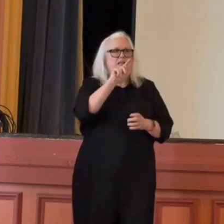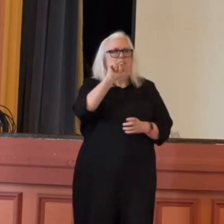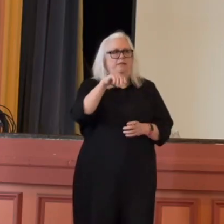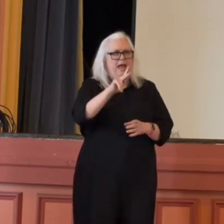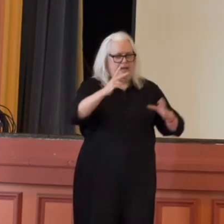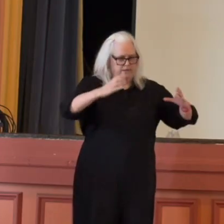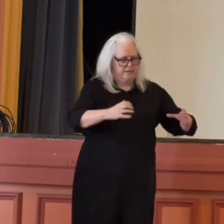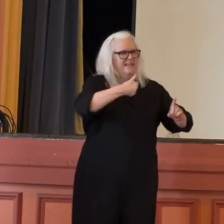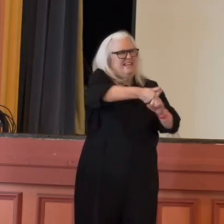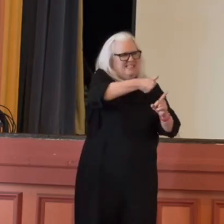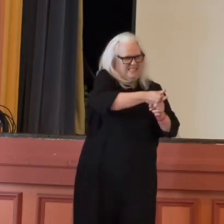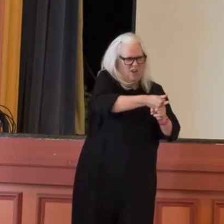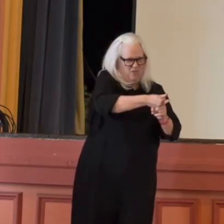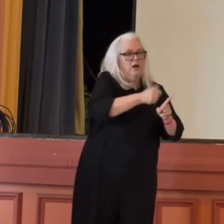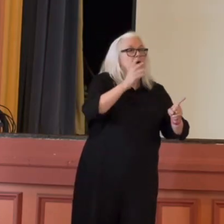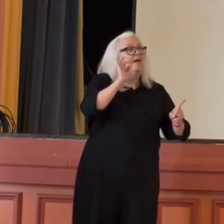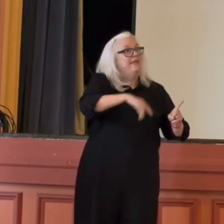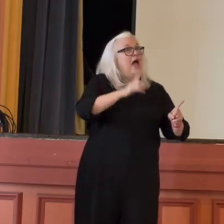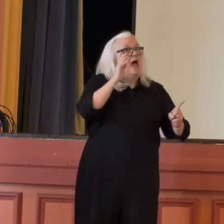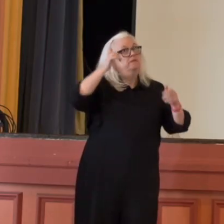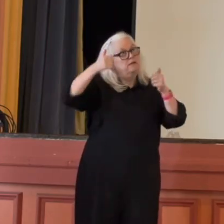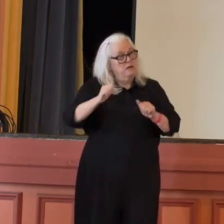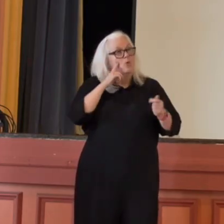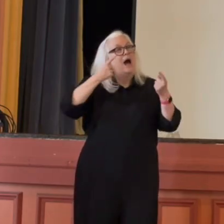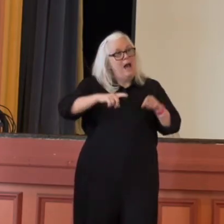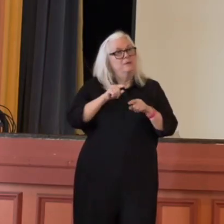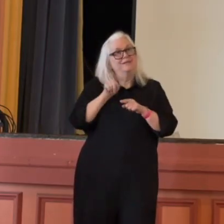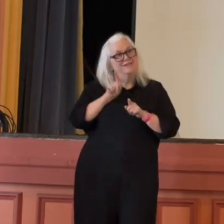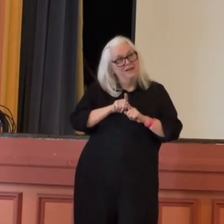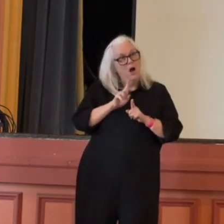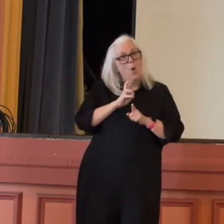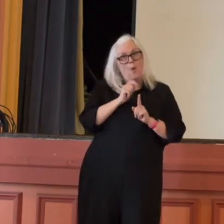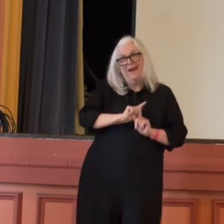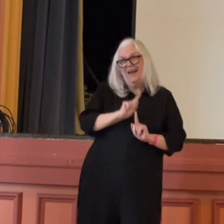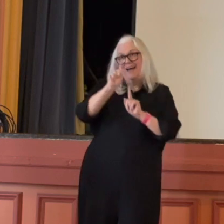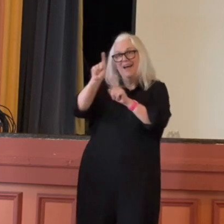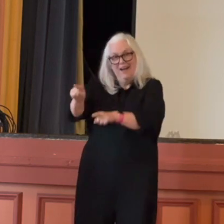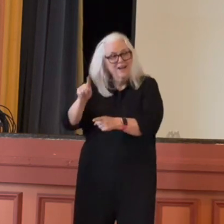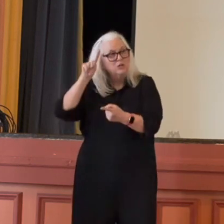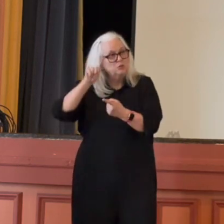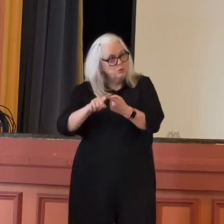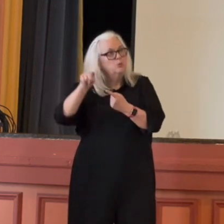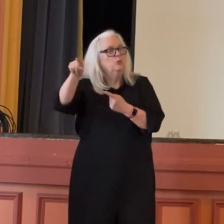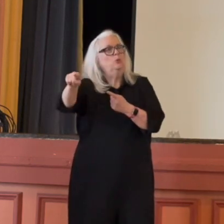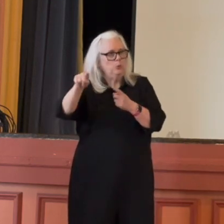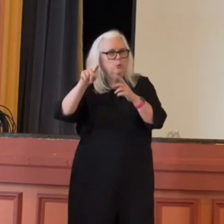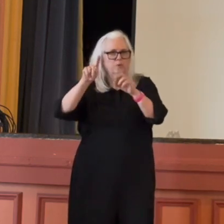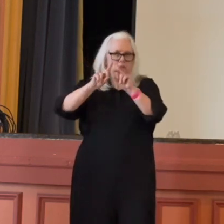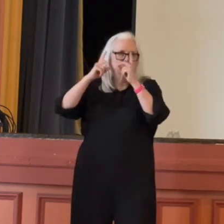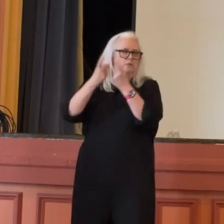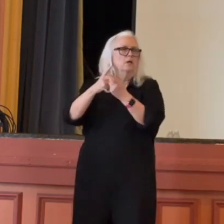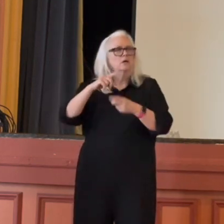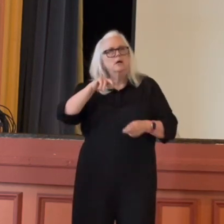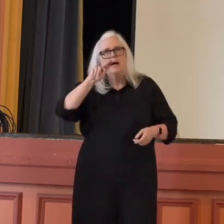that decomposition, when we get out to North District and Niagara District, where